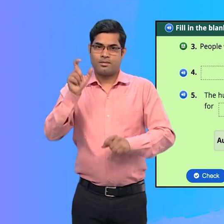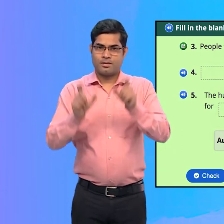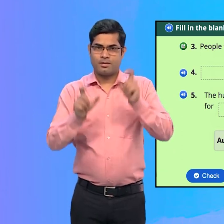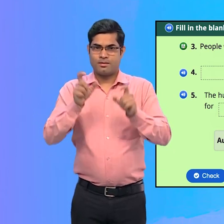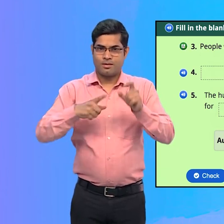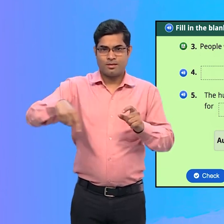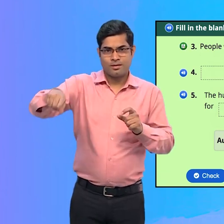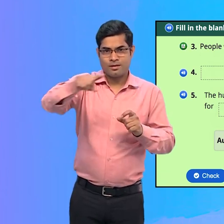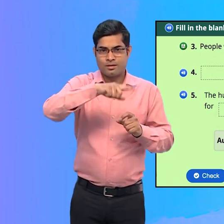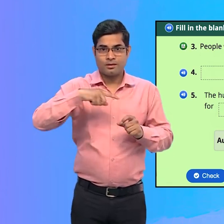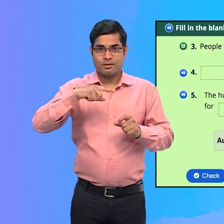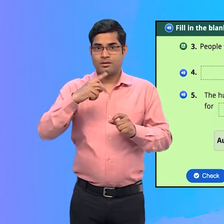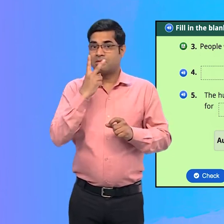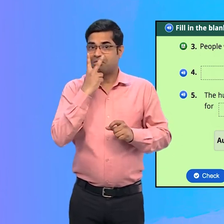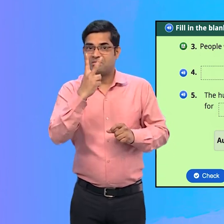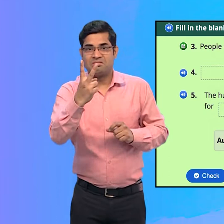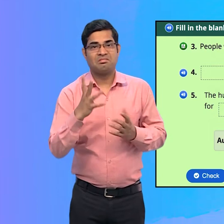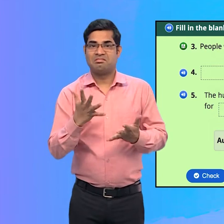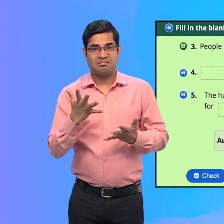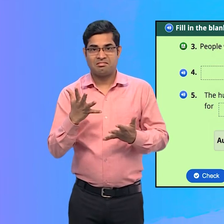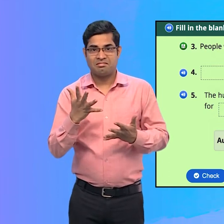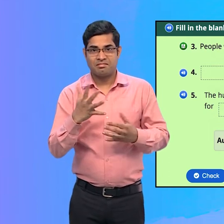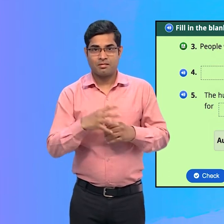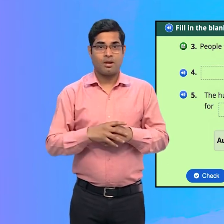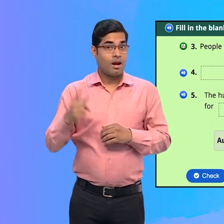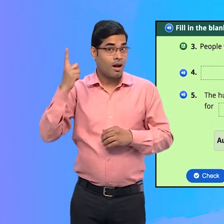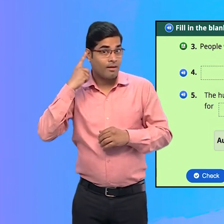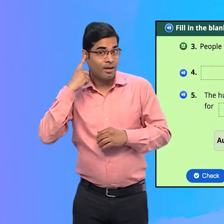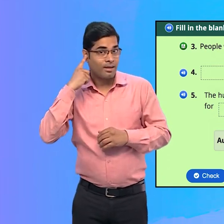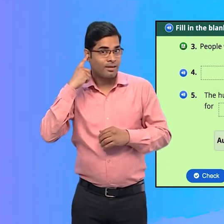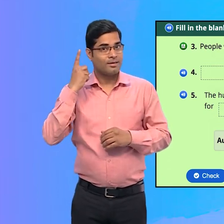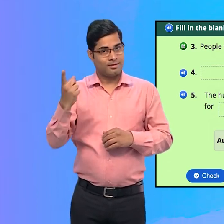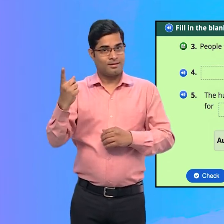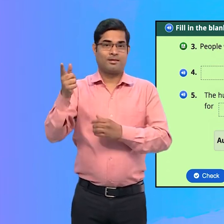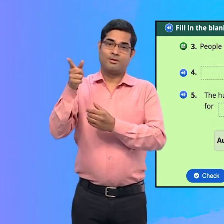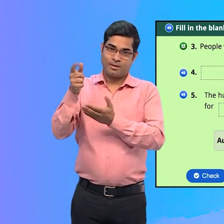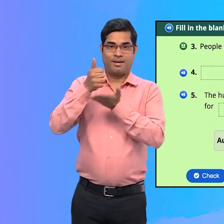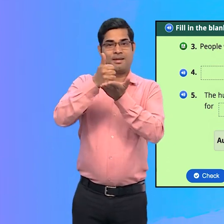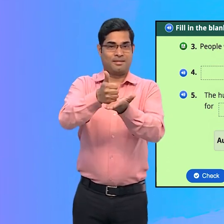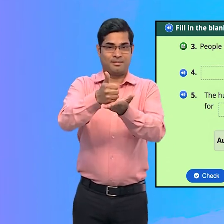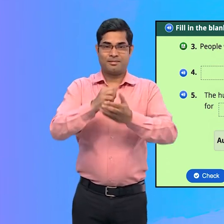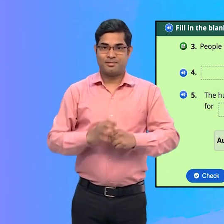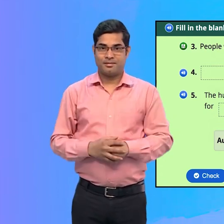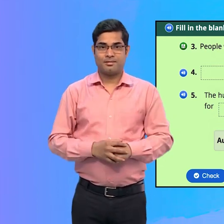People who cannot see properly can listen to blank. For information,